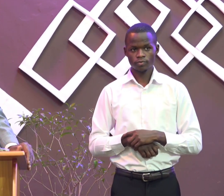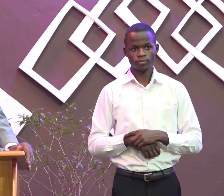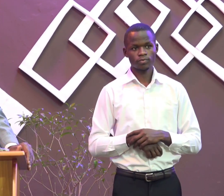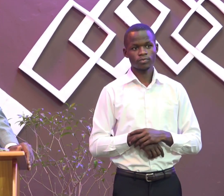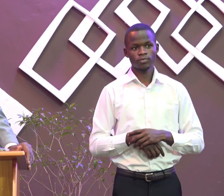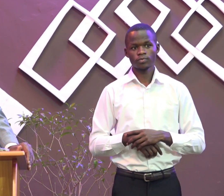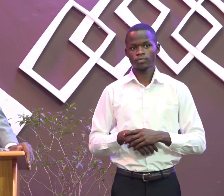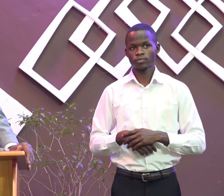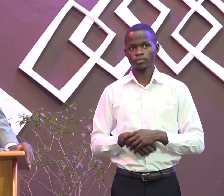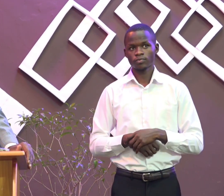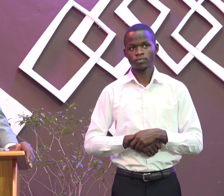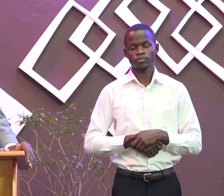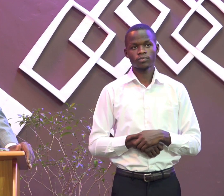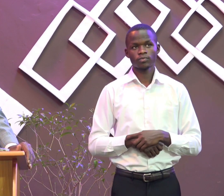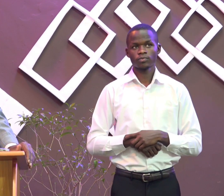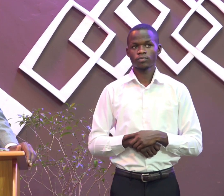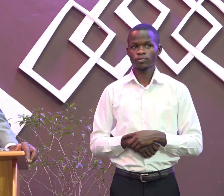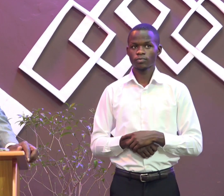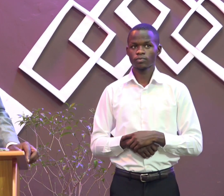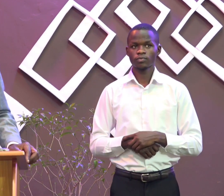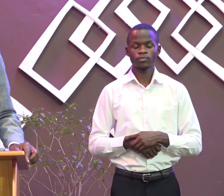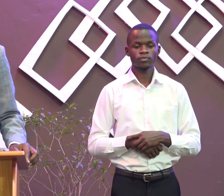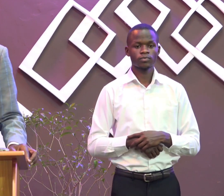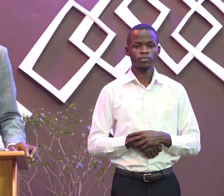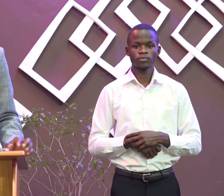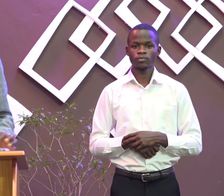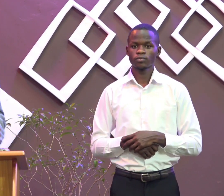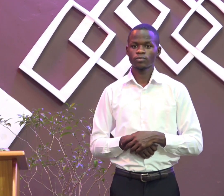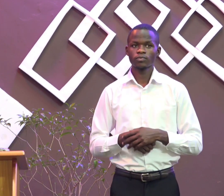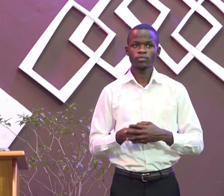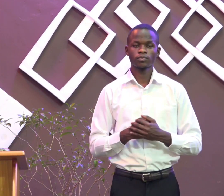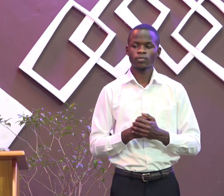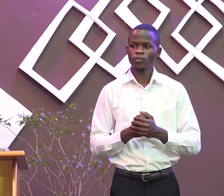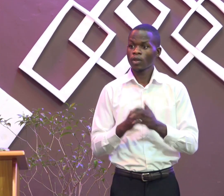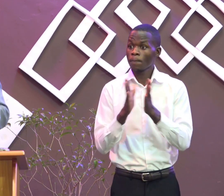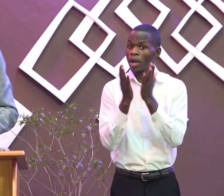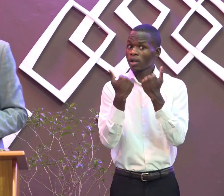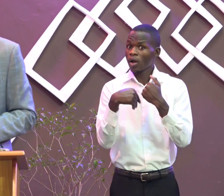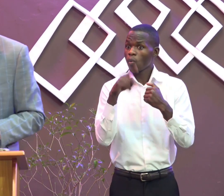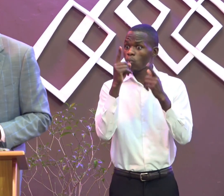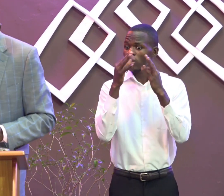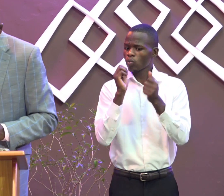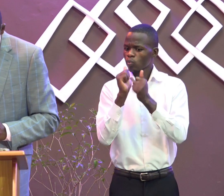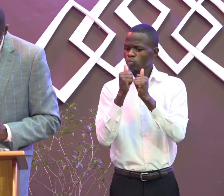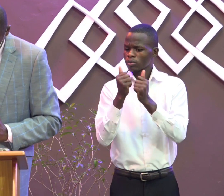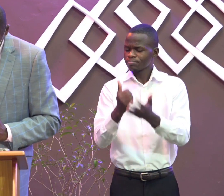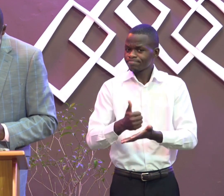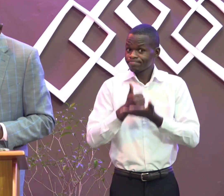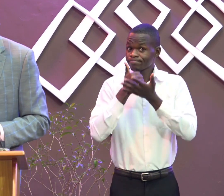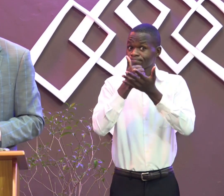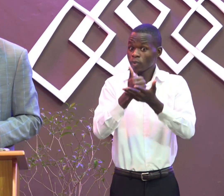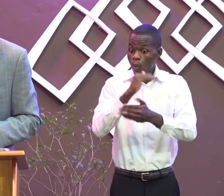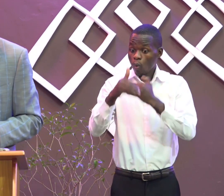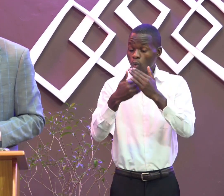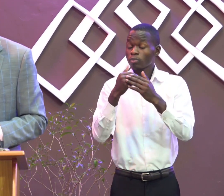encourage the faint-hearted, hope the weak, be patient with them all. Ekimu ekyayamba abatume, what helped